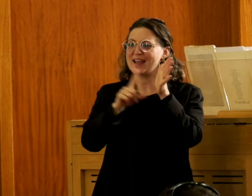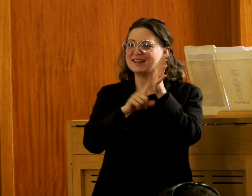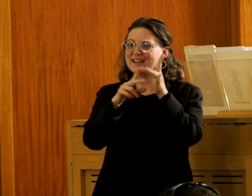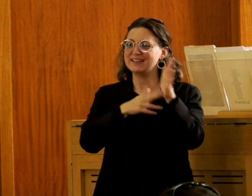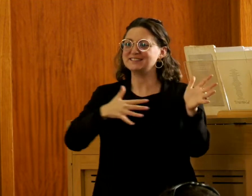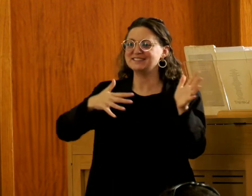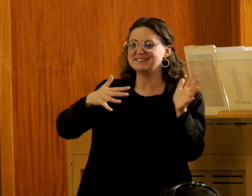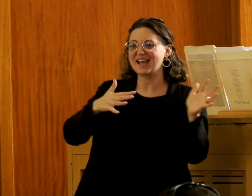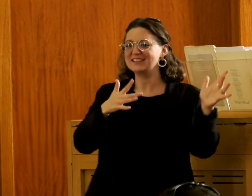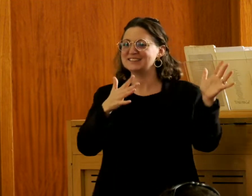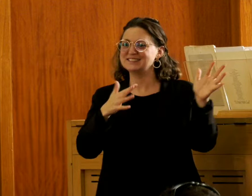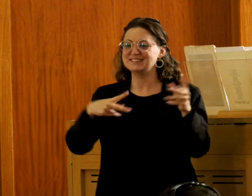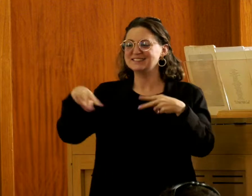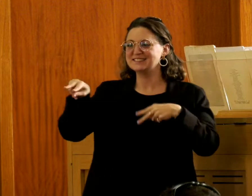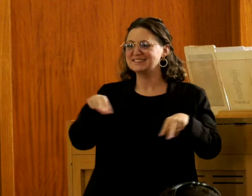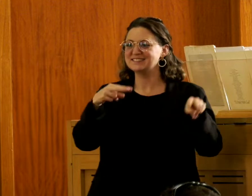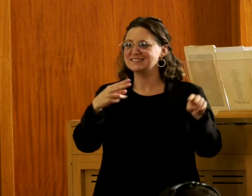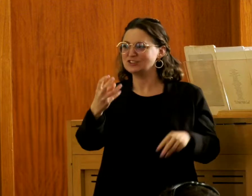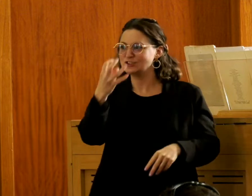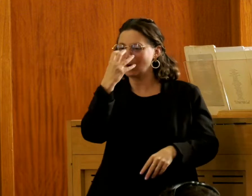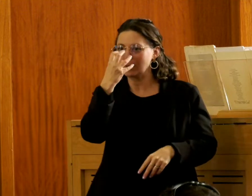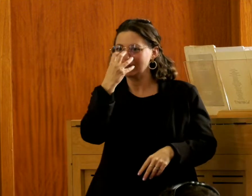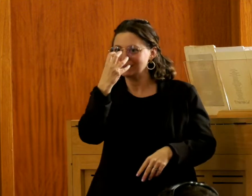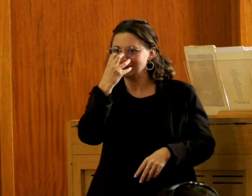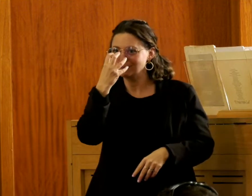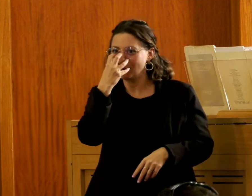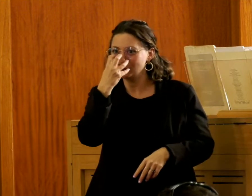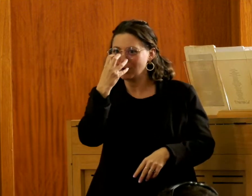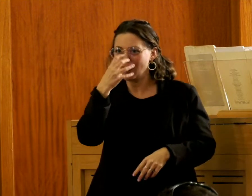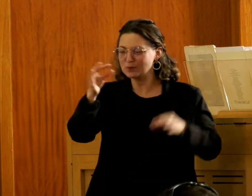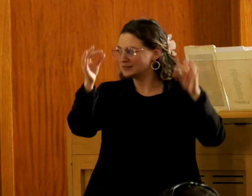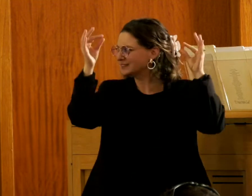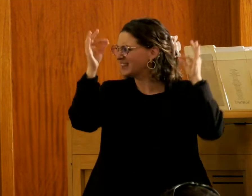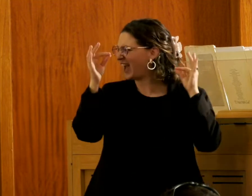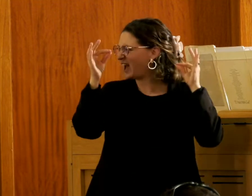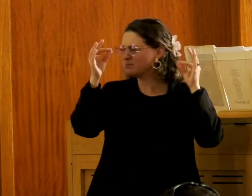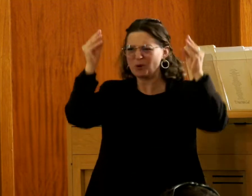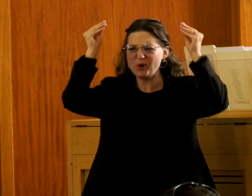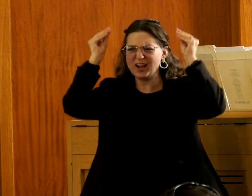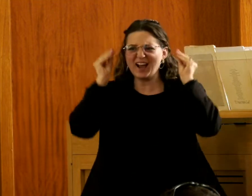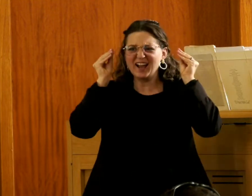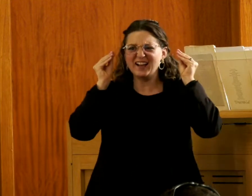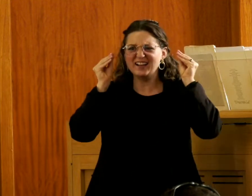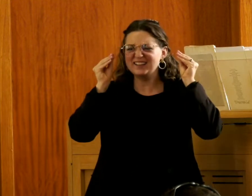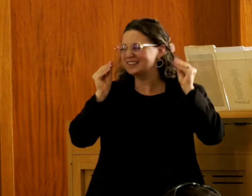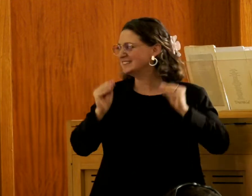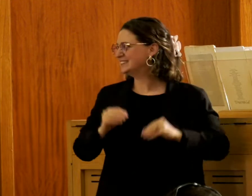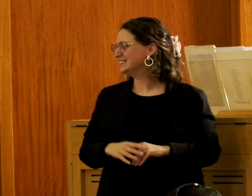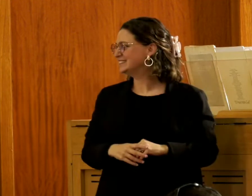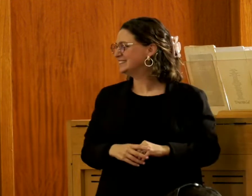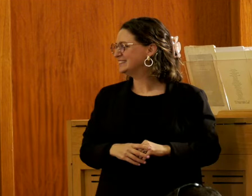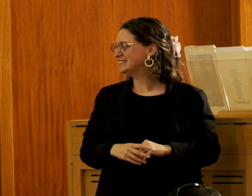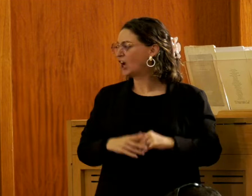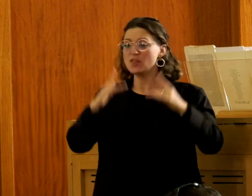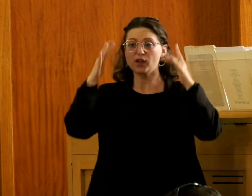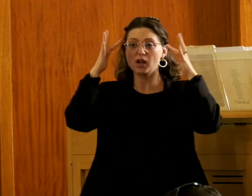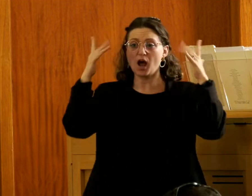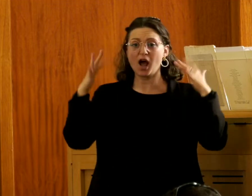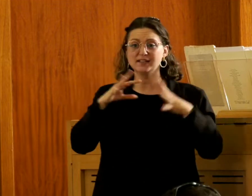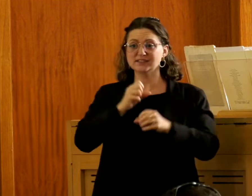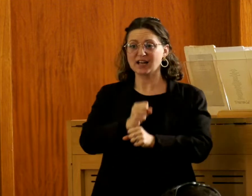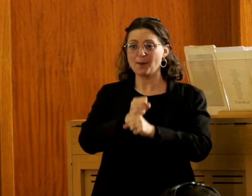scripture, the doggies' caps, and or something there from the Lions, the present tape, a